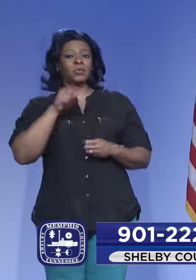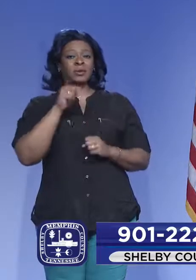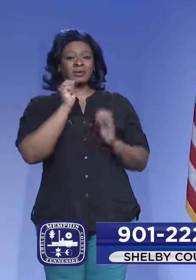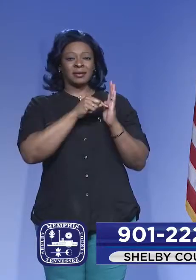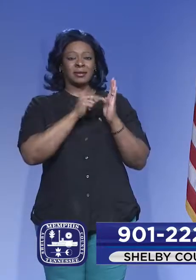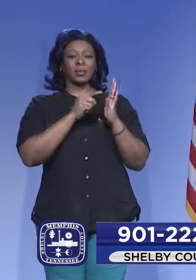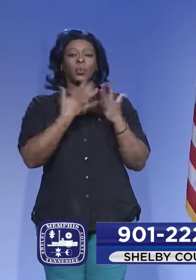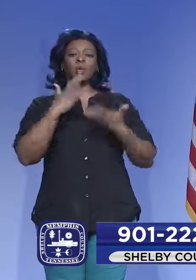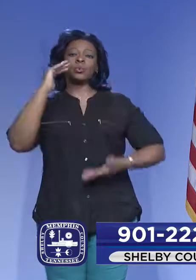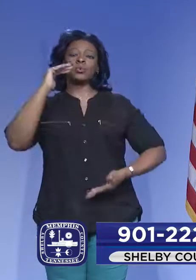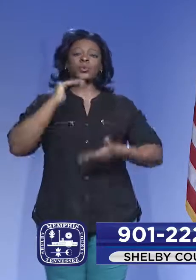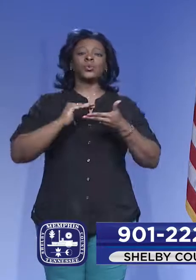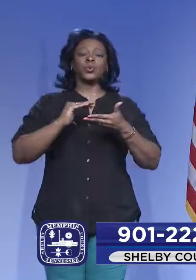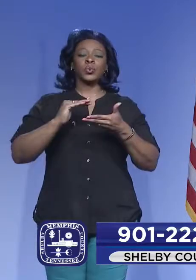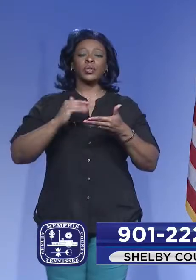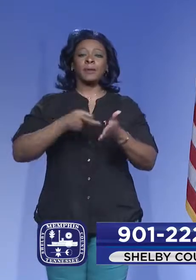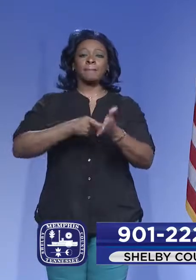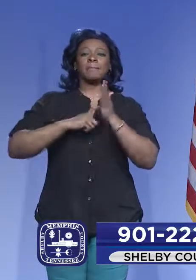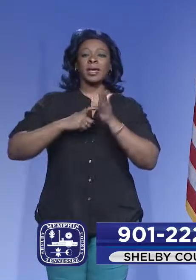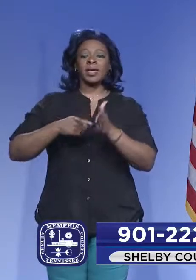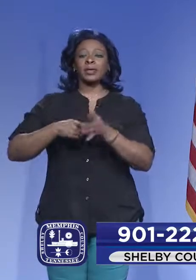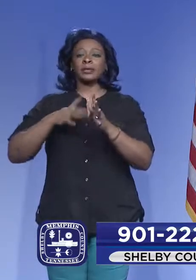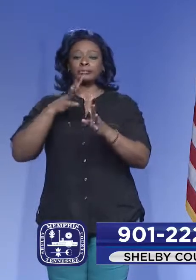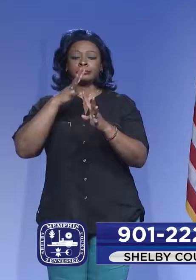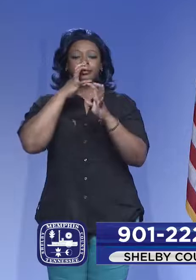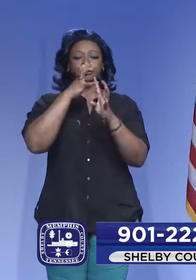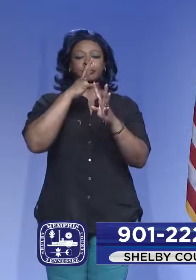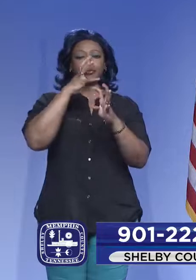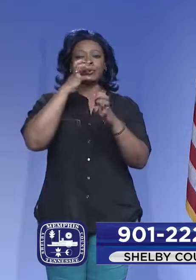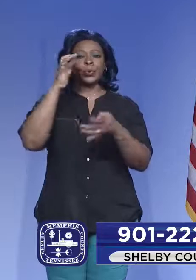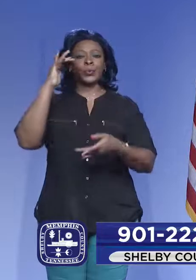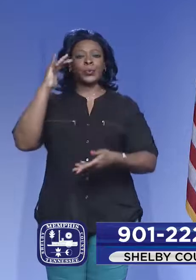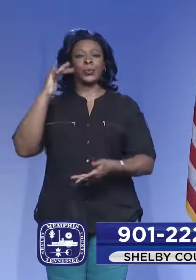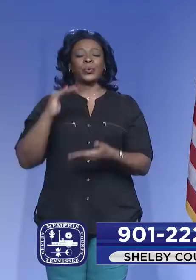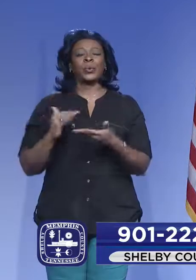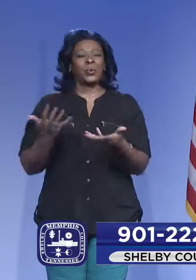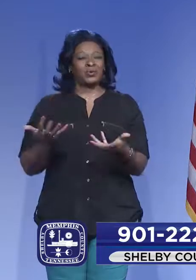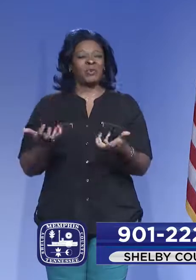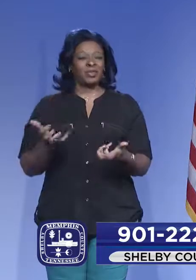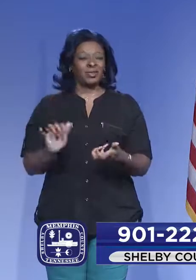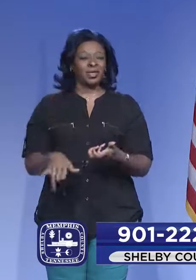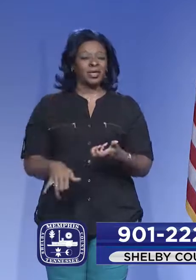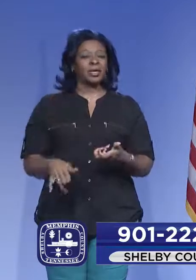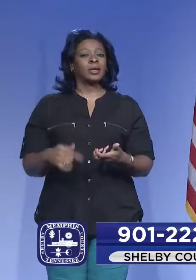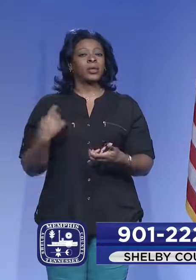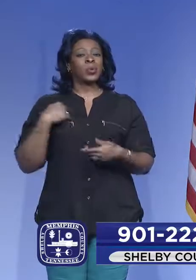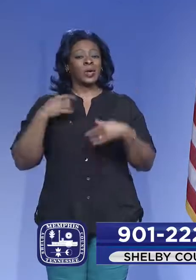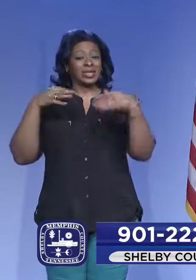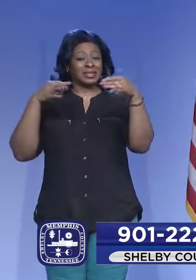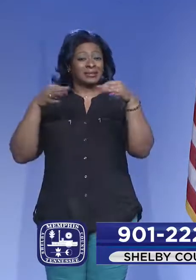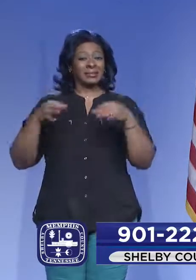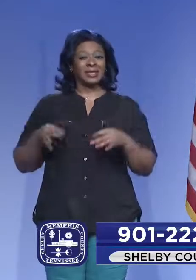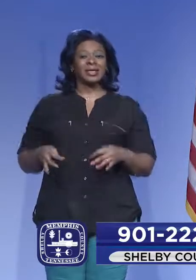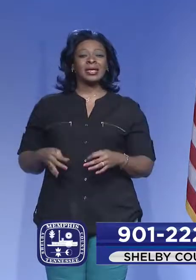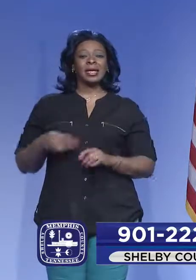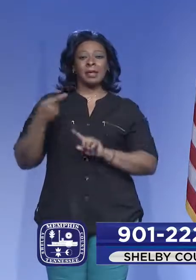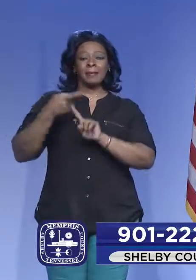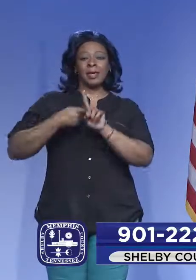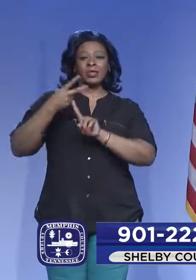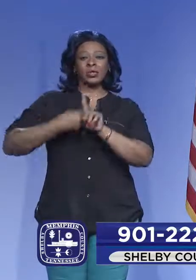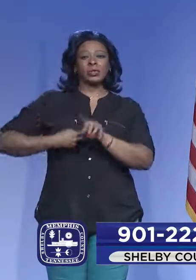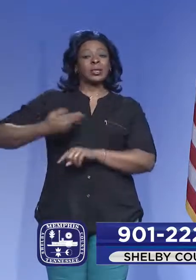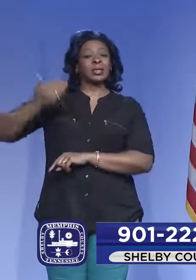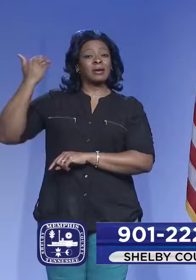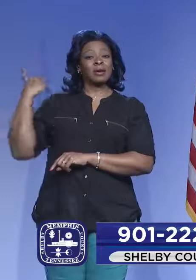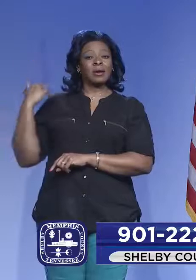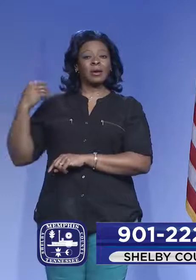to reduce the mandatory restrictions. We alluded to a month or so ago